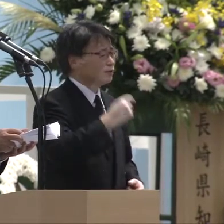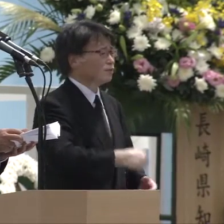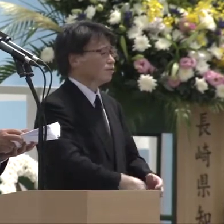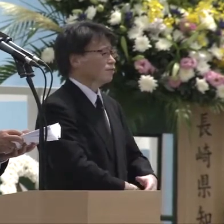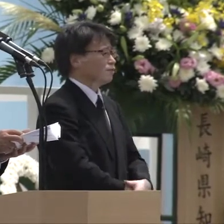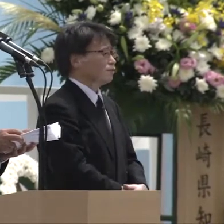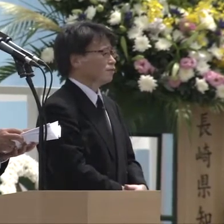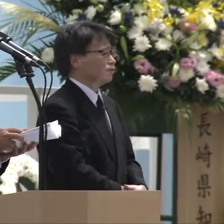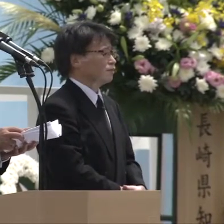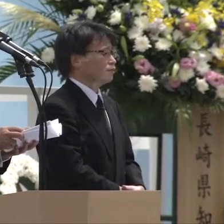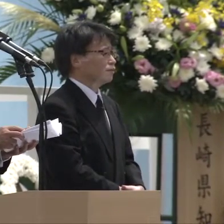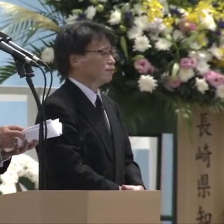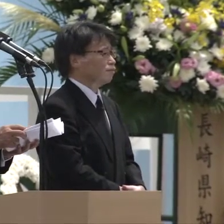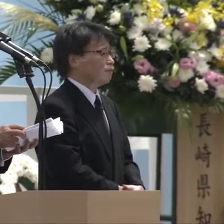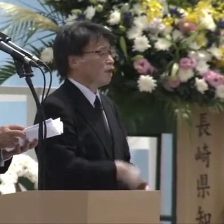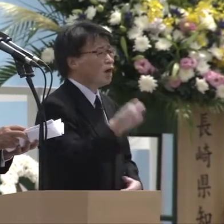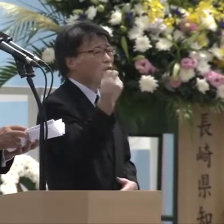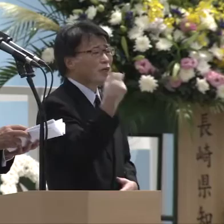firsthand.